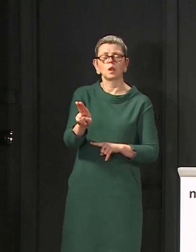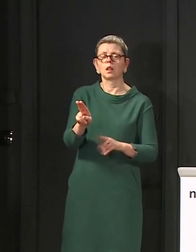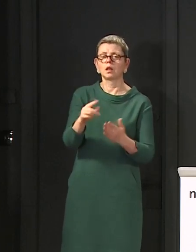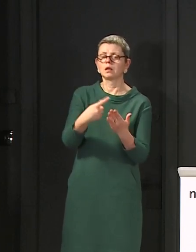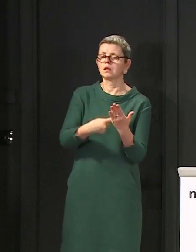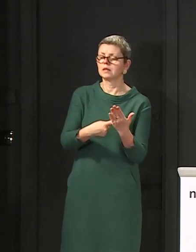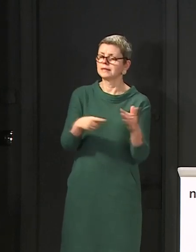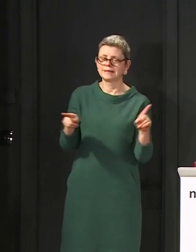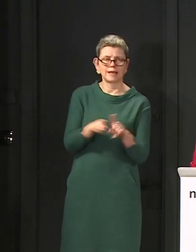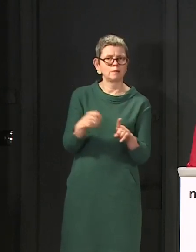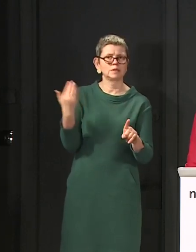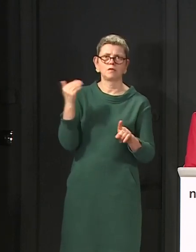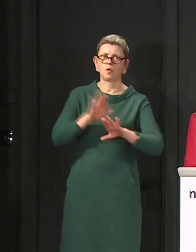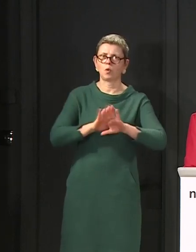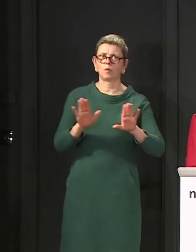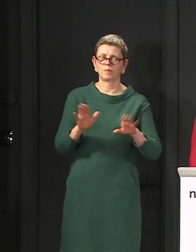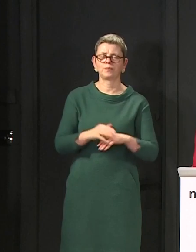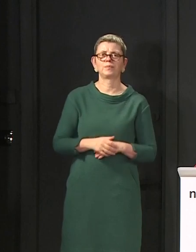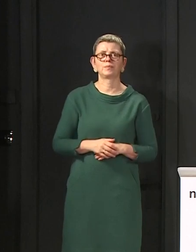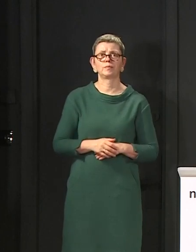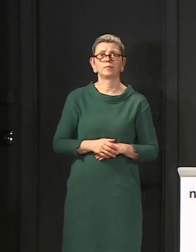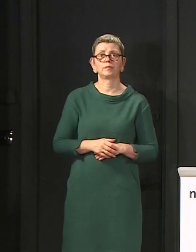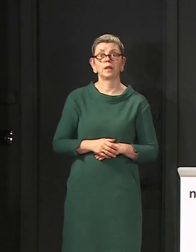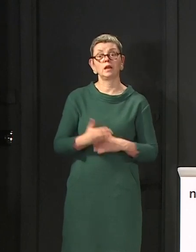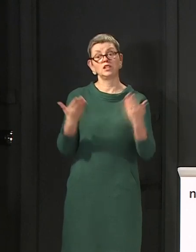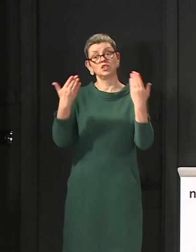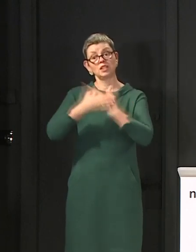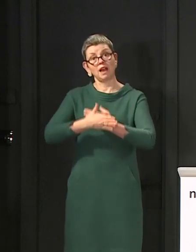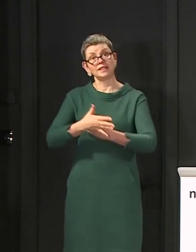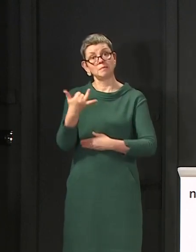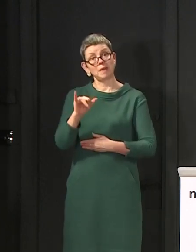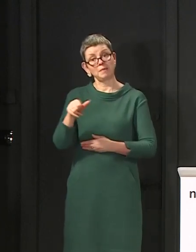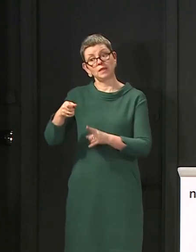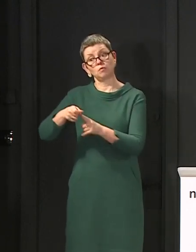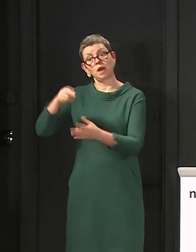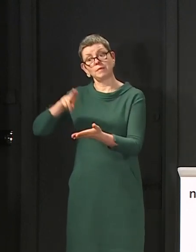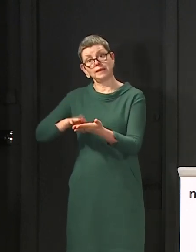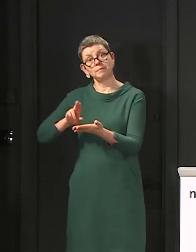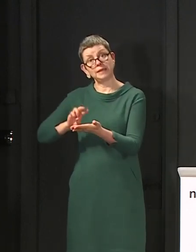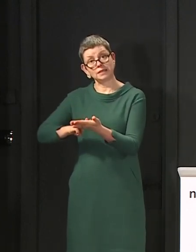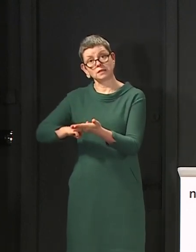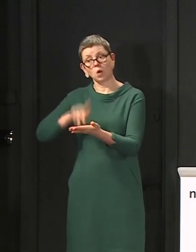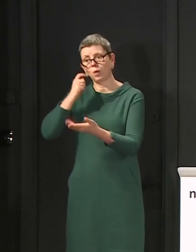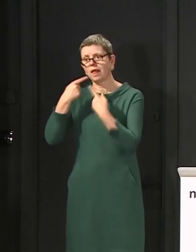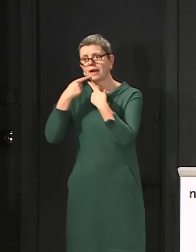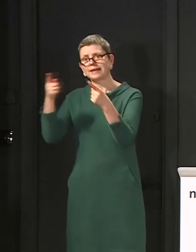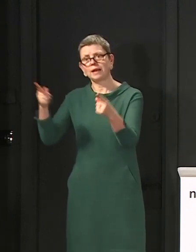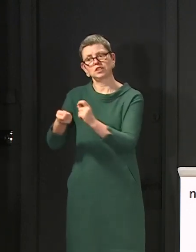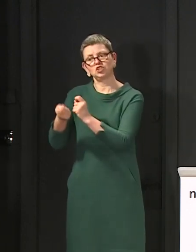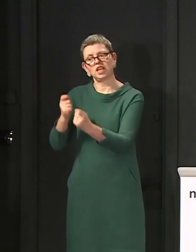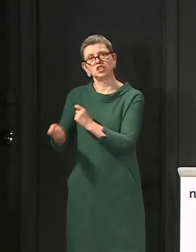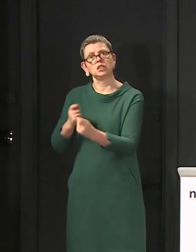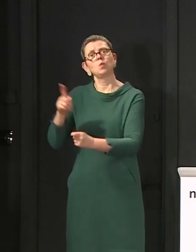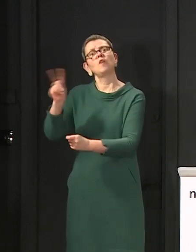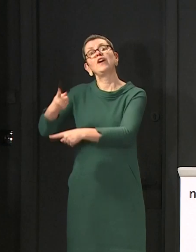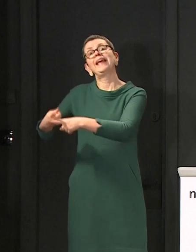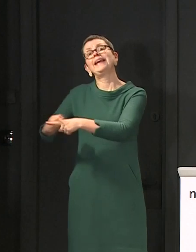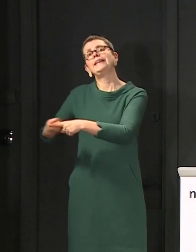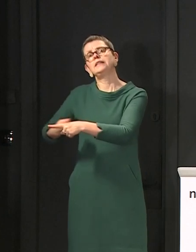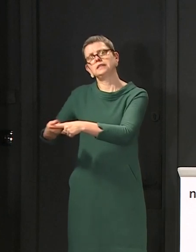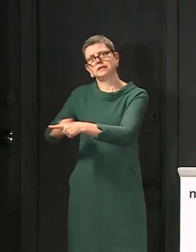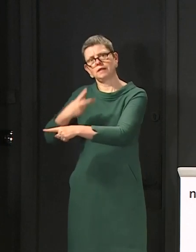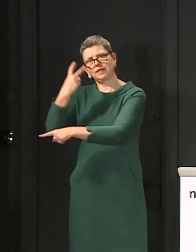may hear the Prime Minister announce other immediate changes for England later tonight, and that is absolutely his right to